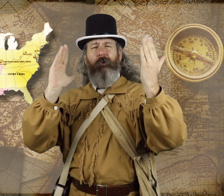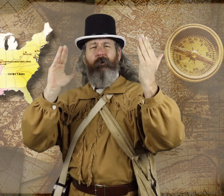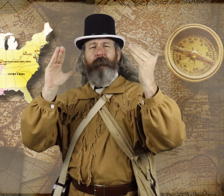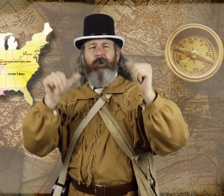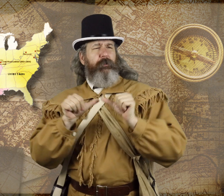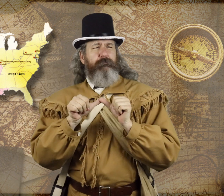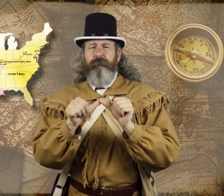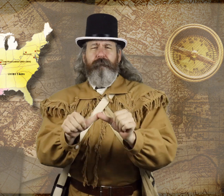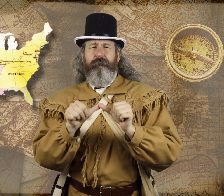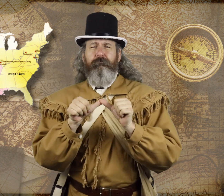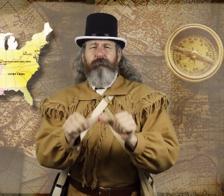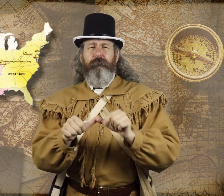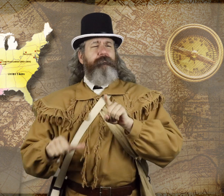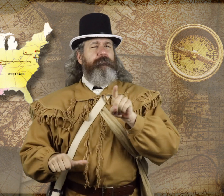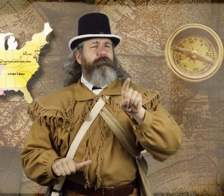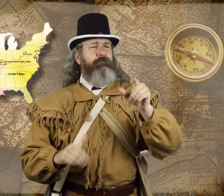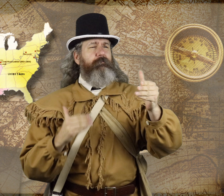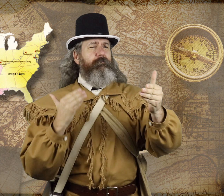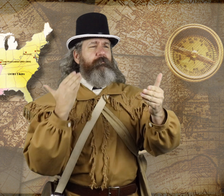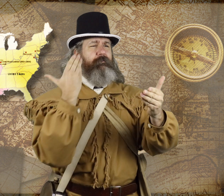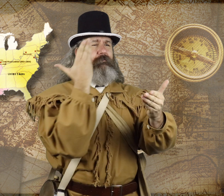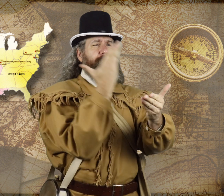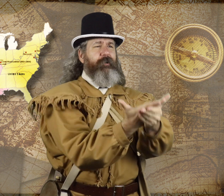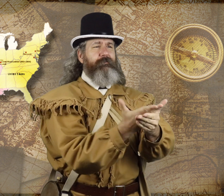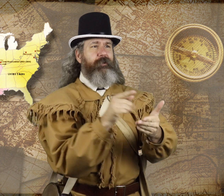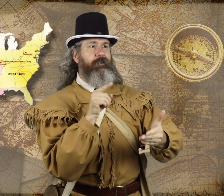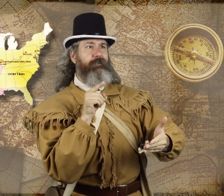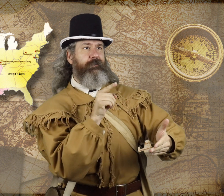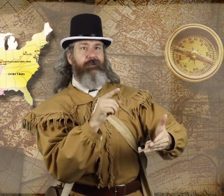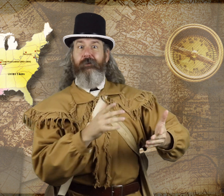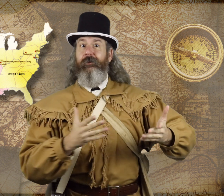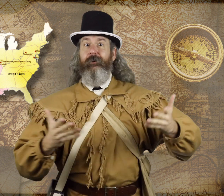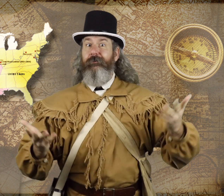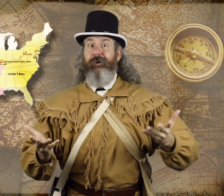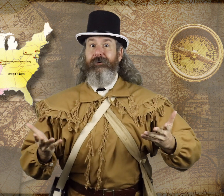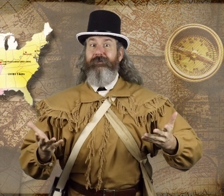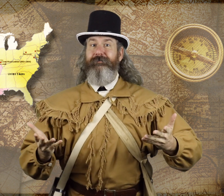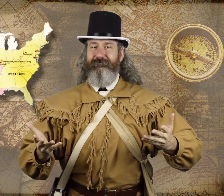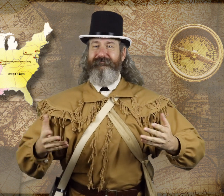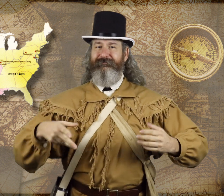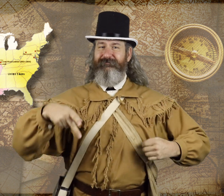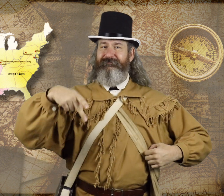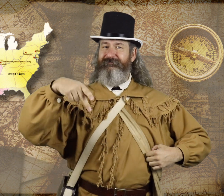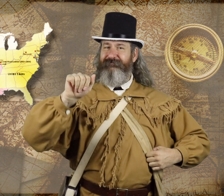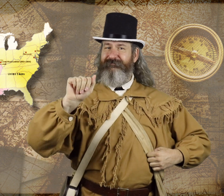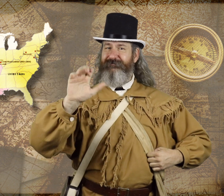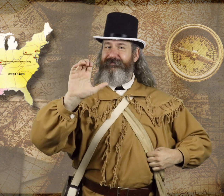They hoped to travel all the way to the Pacific Ocean.